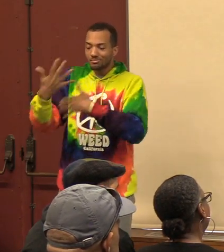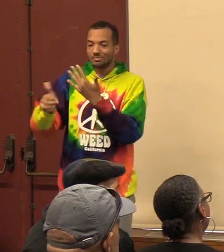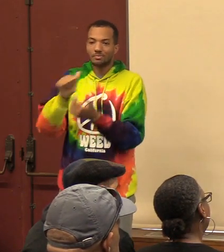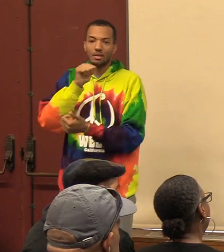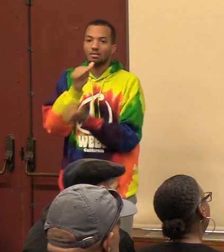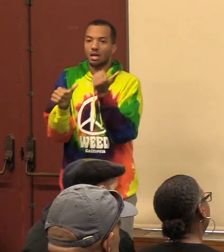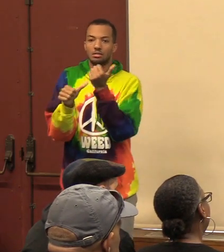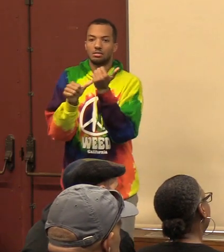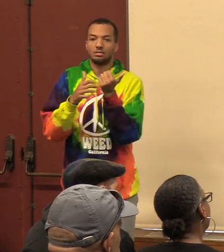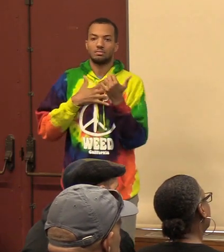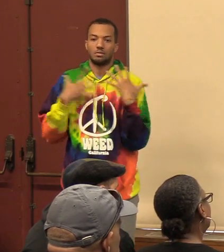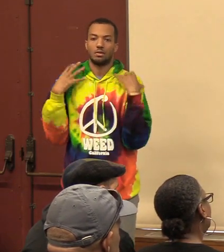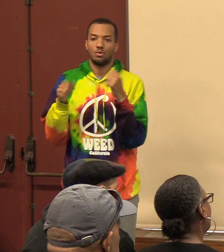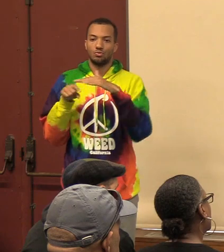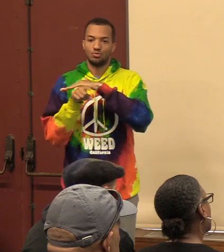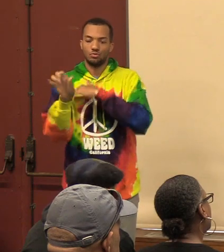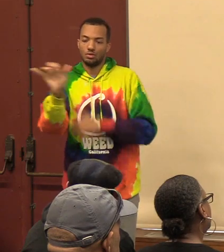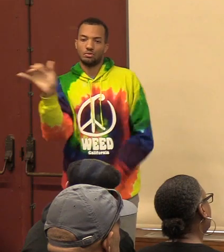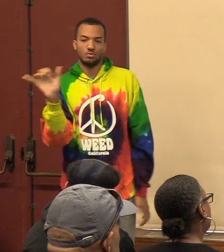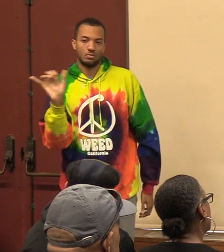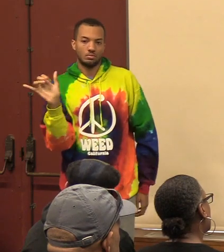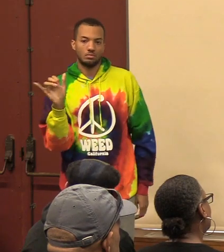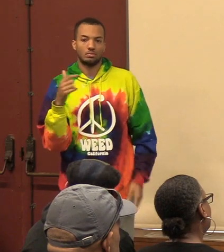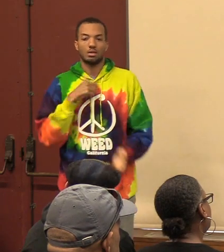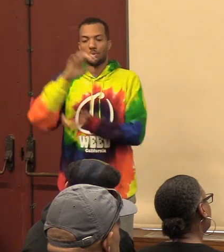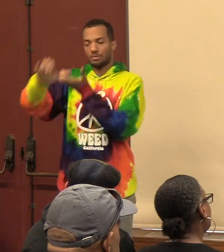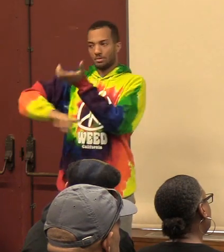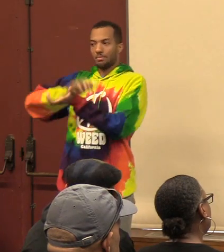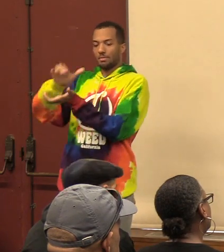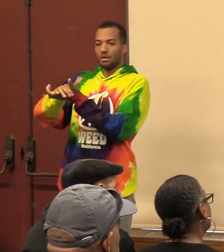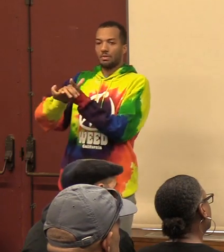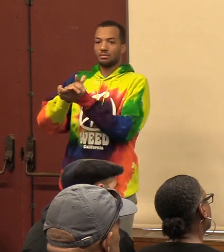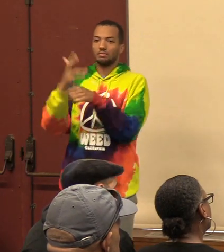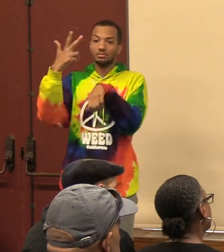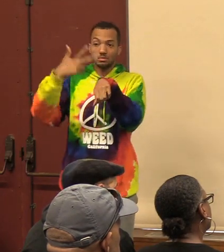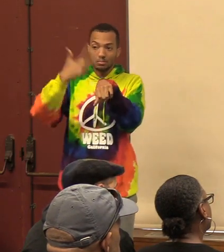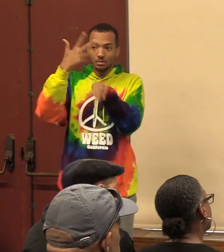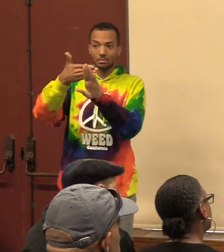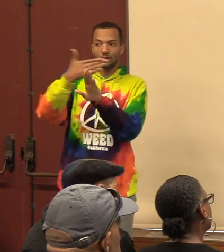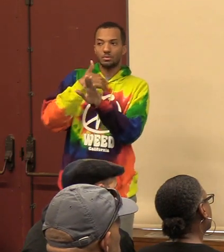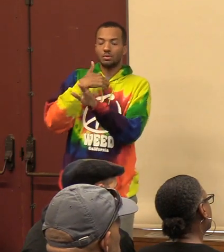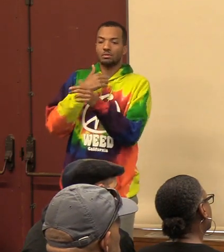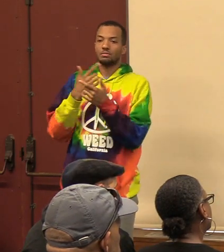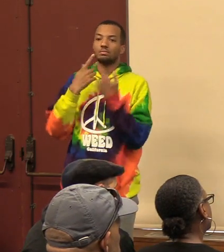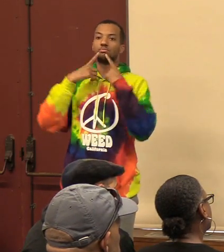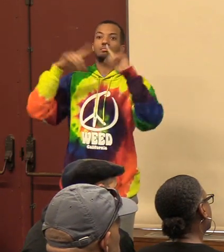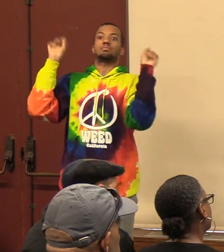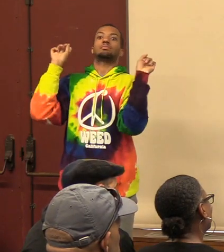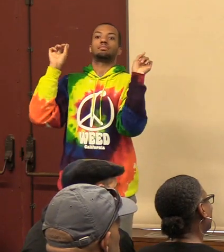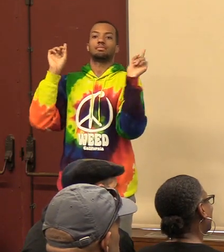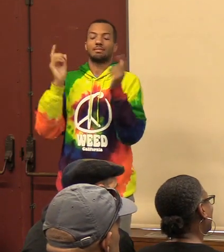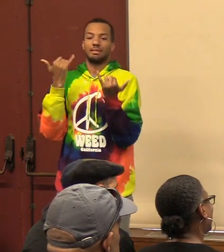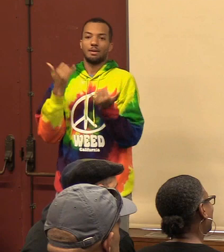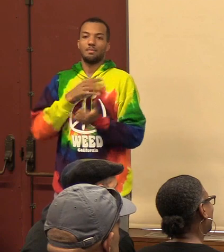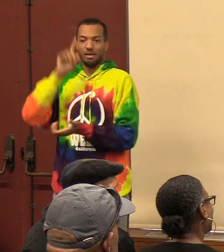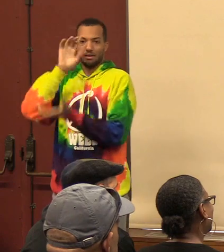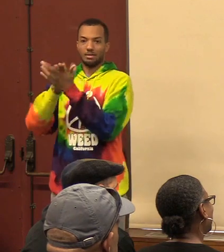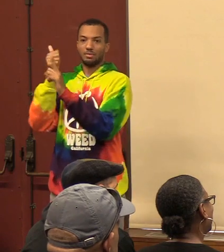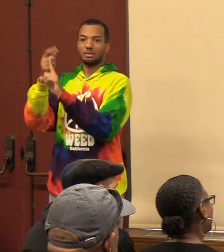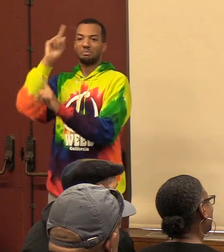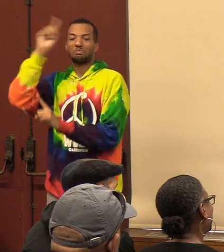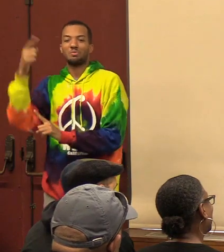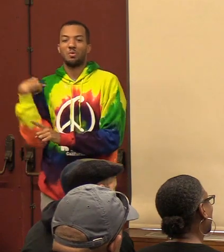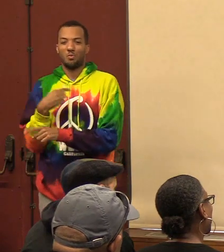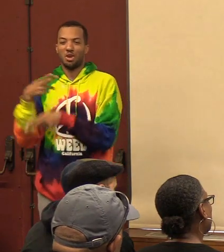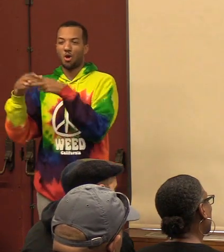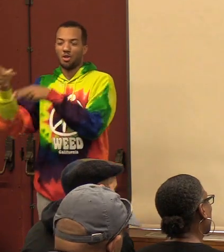me at all. I was married 3 times before I met the genius. We're just gonna call him